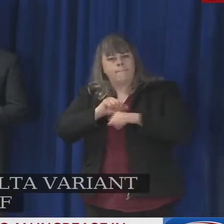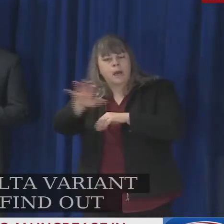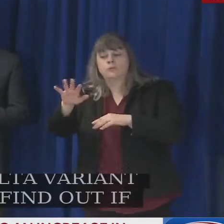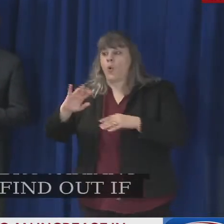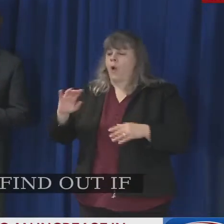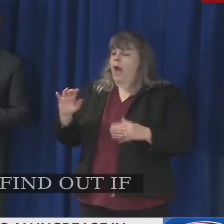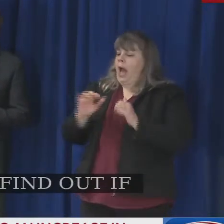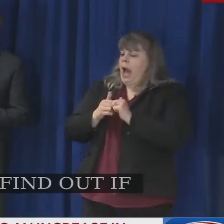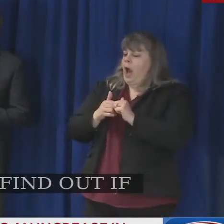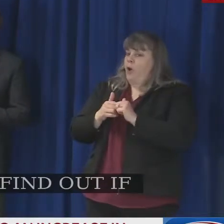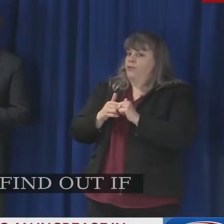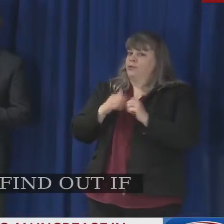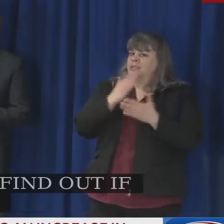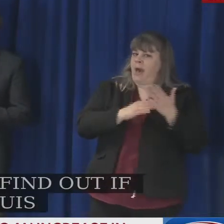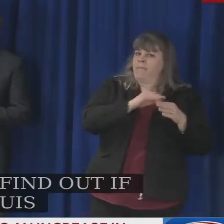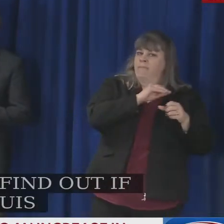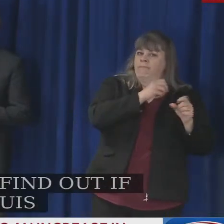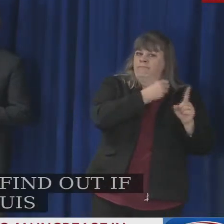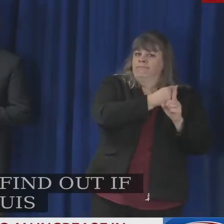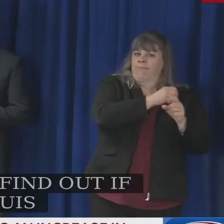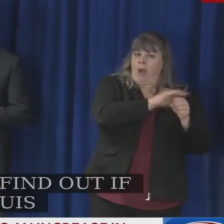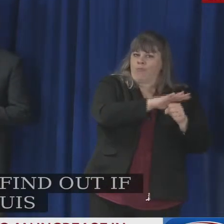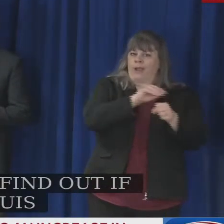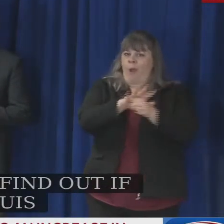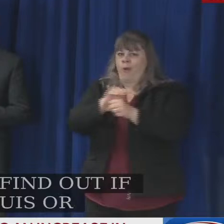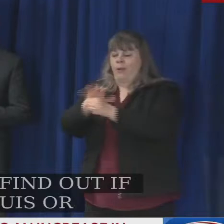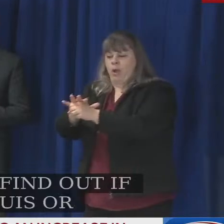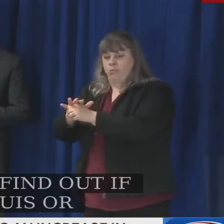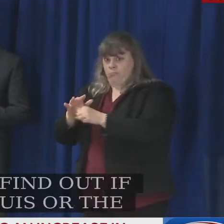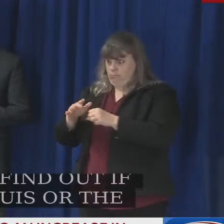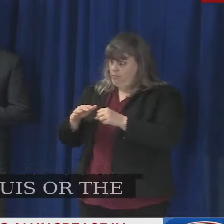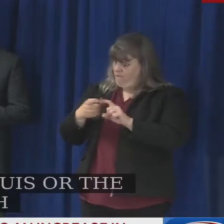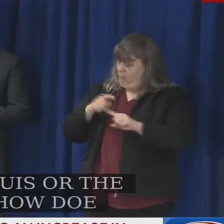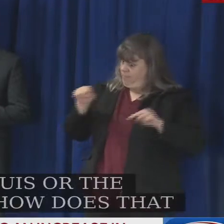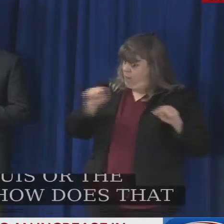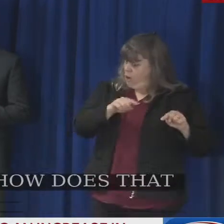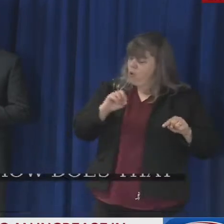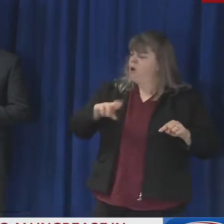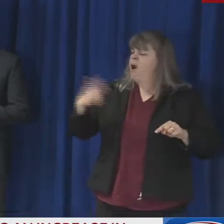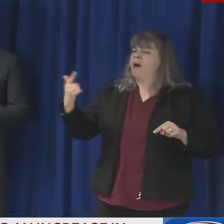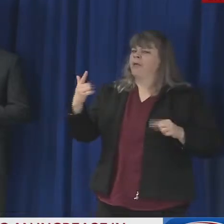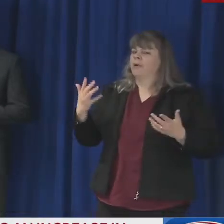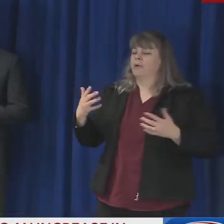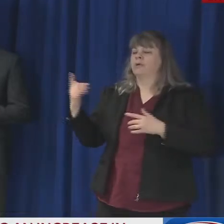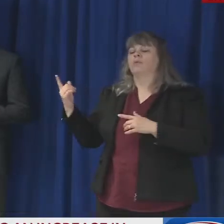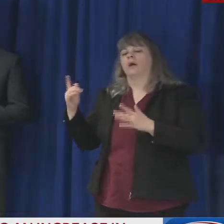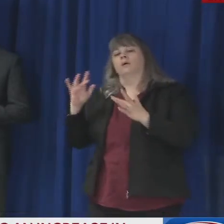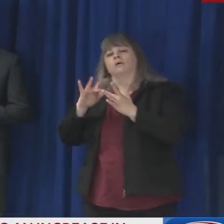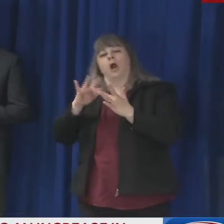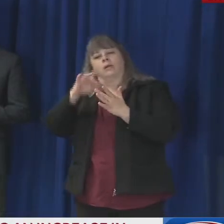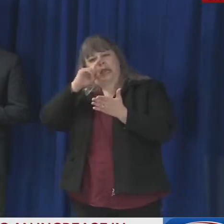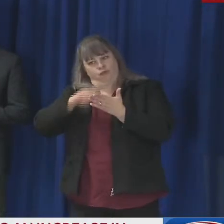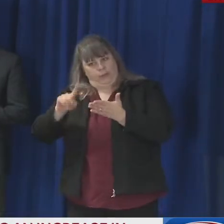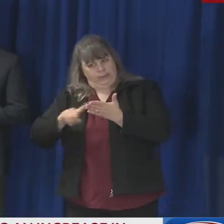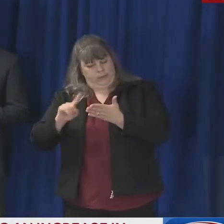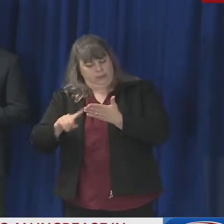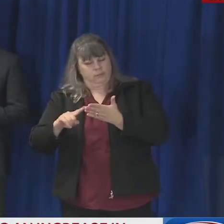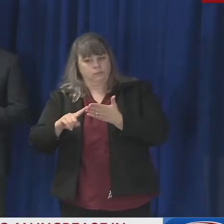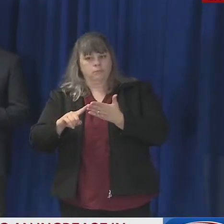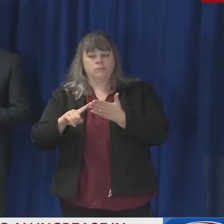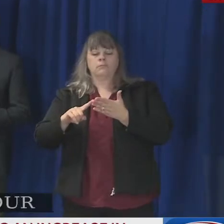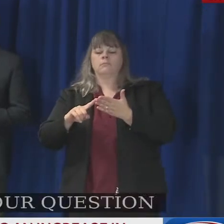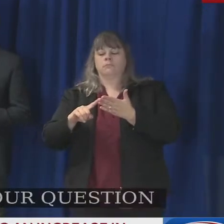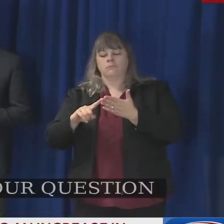any way? Yeah, so I think your question is more about contact tracing and what contact tracing finds relative to the